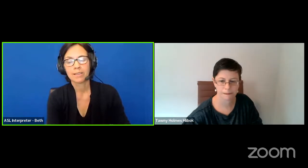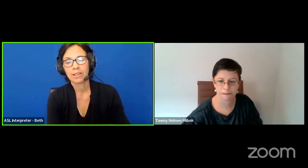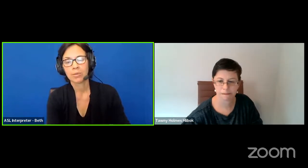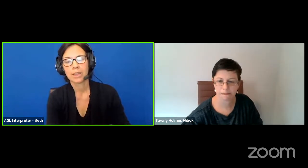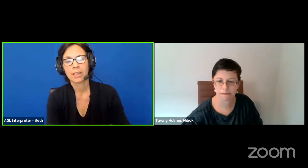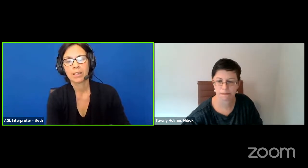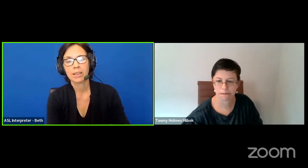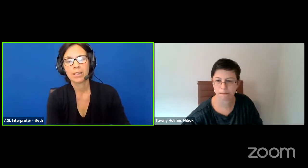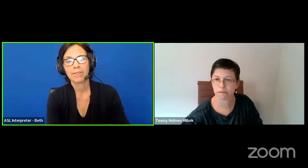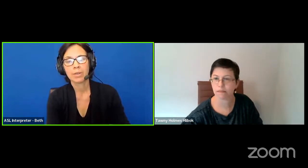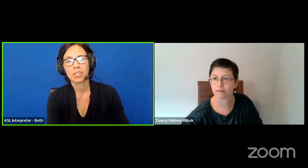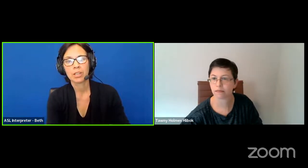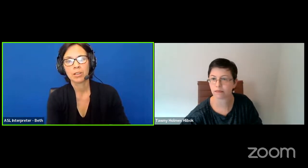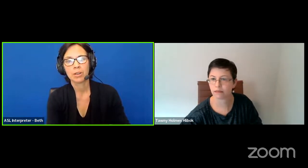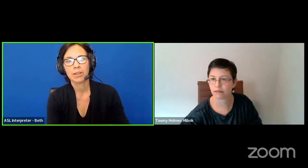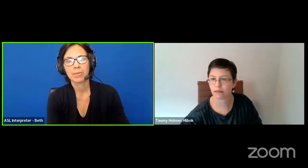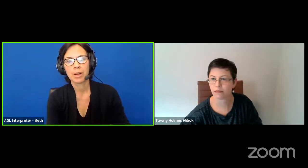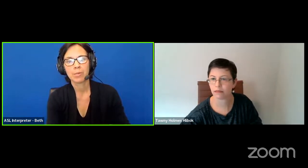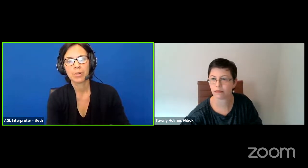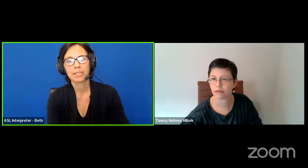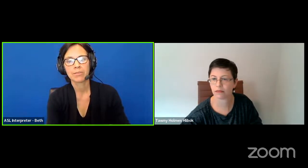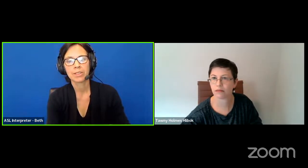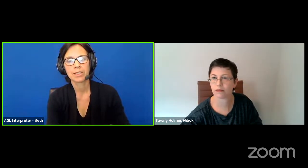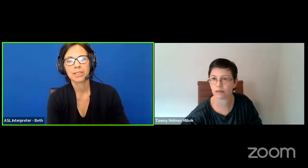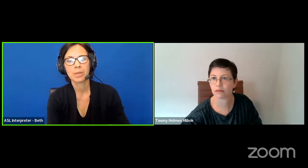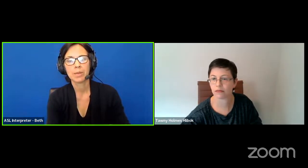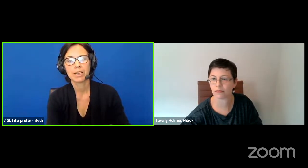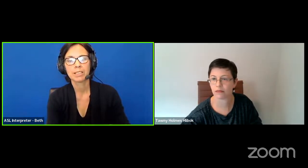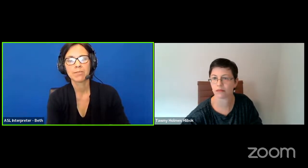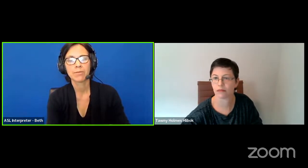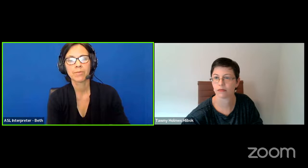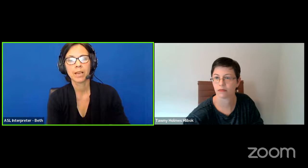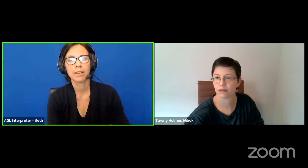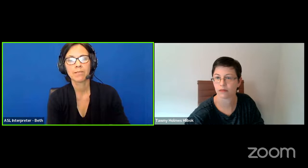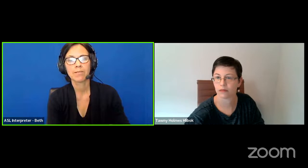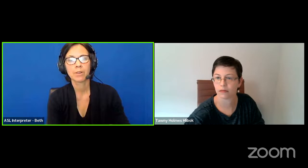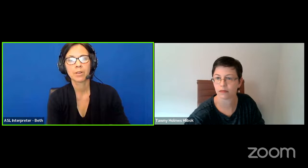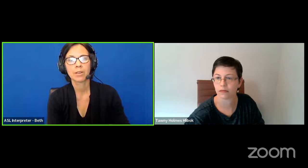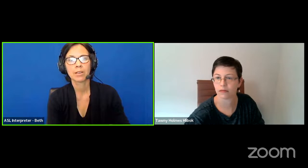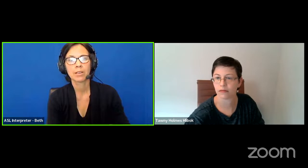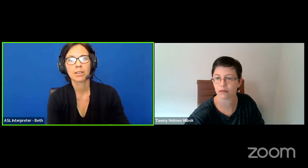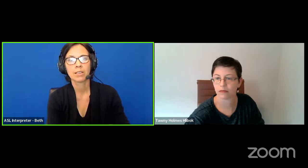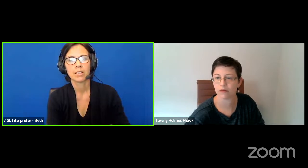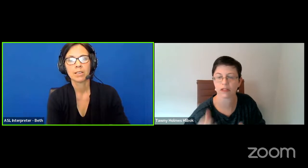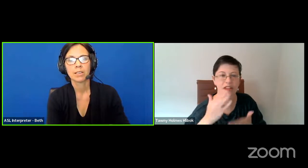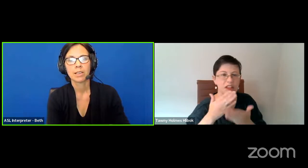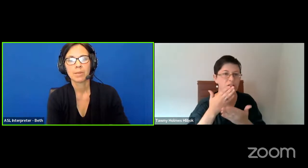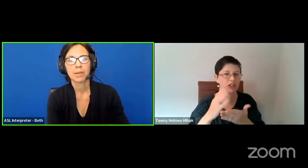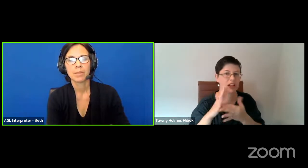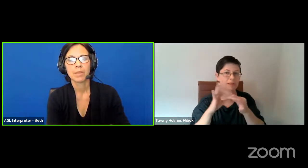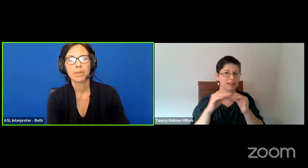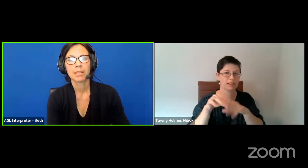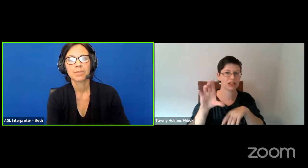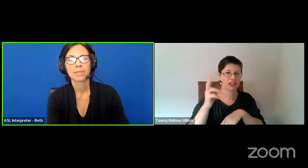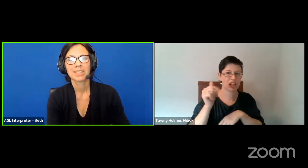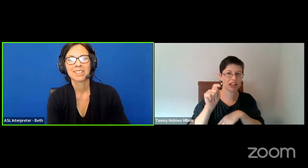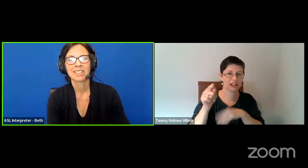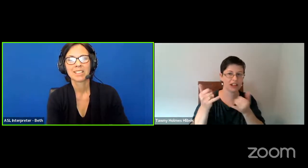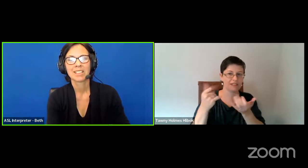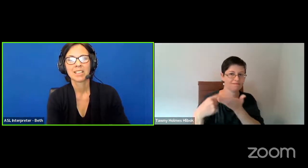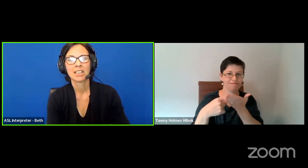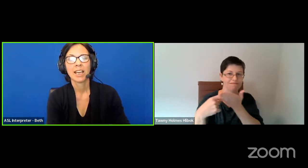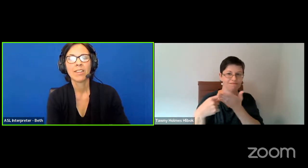there will be information included on the PowerPoints for the subcommittees for upcoming